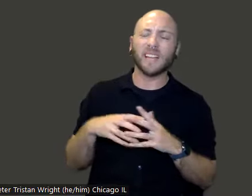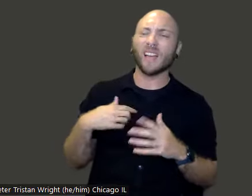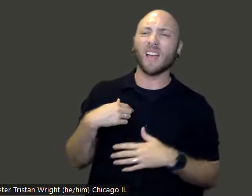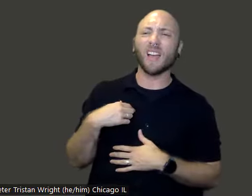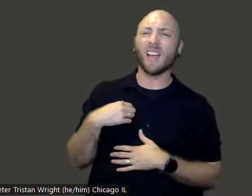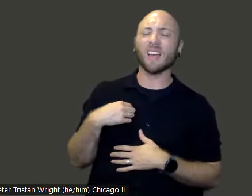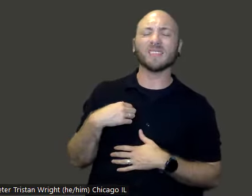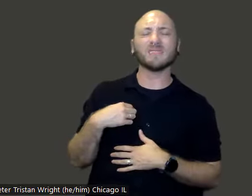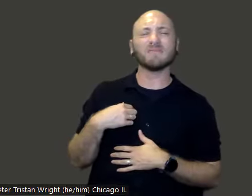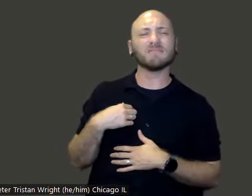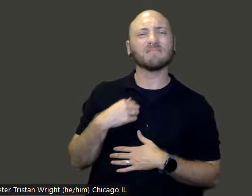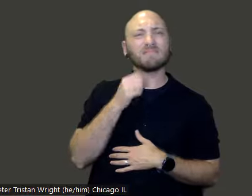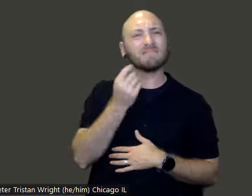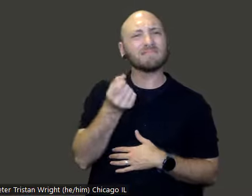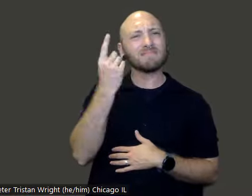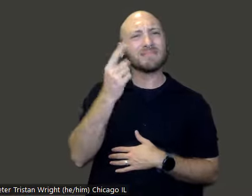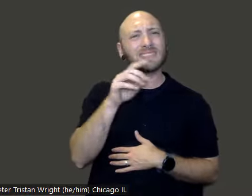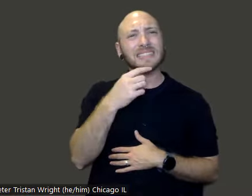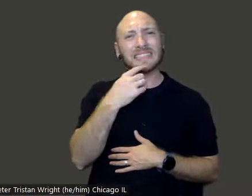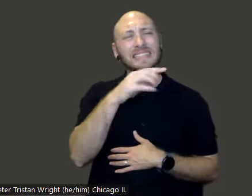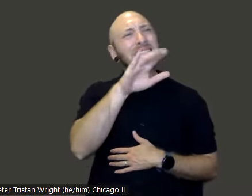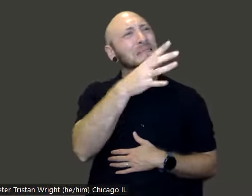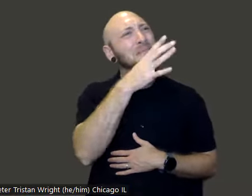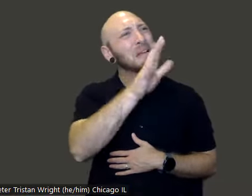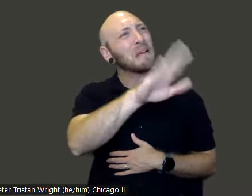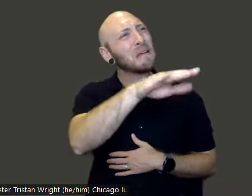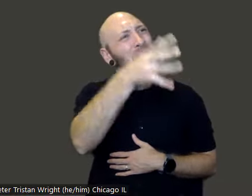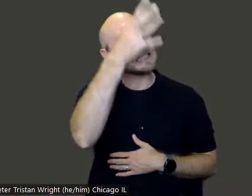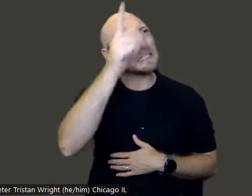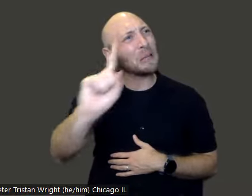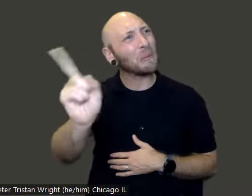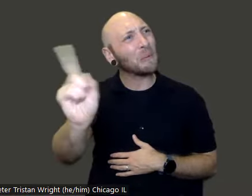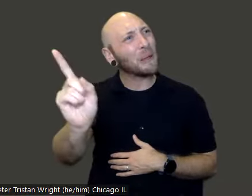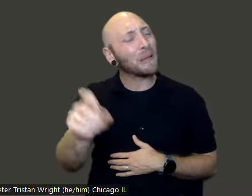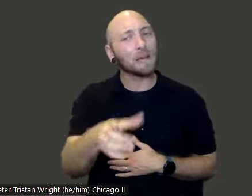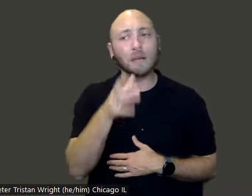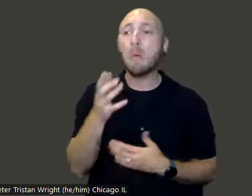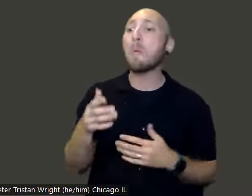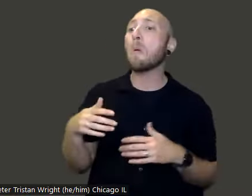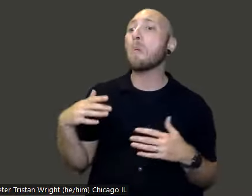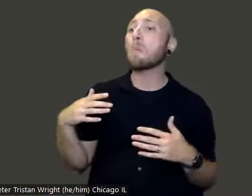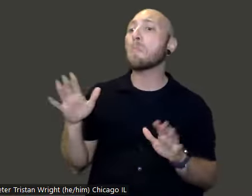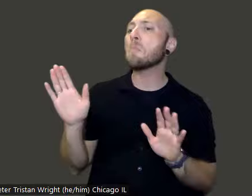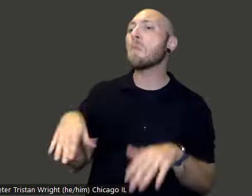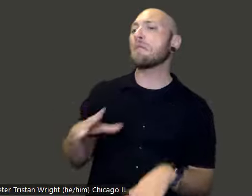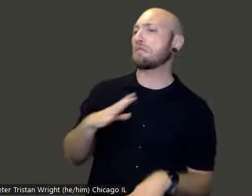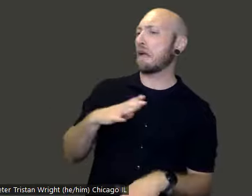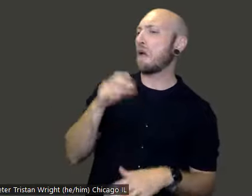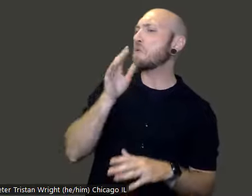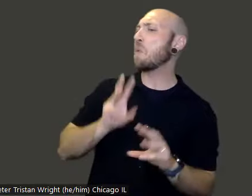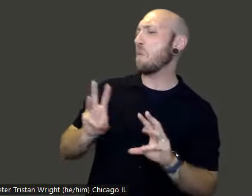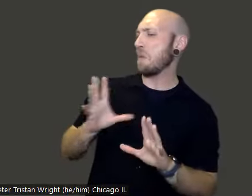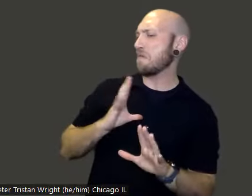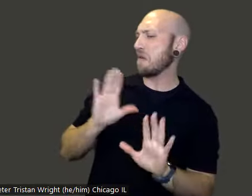ask about it, and I'd be like, "Where is dad?" And my mom would just kind of blow it off and tell me not to worry about it.